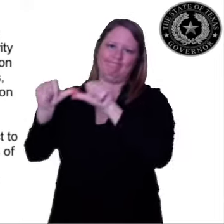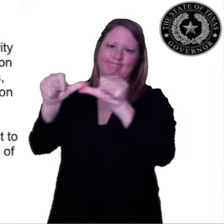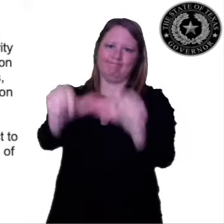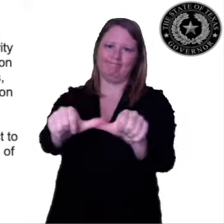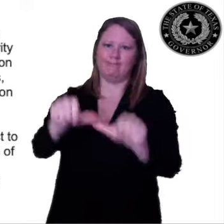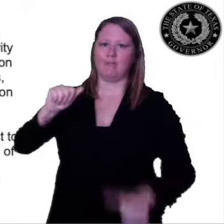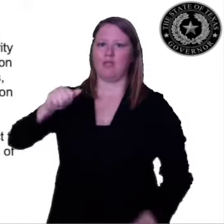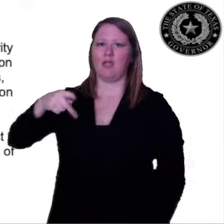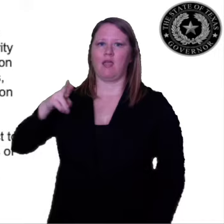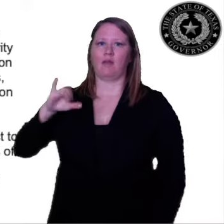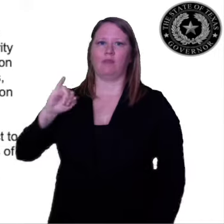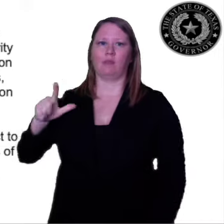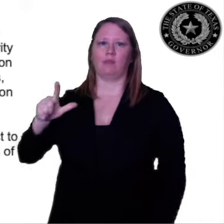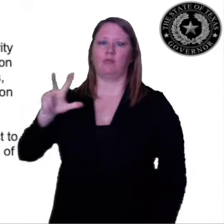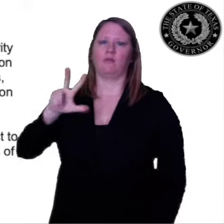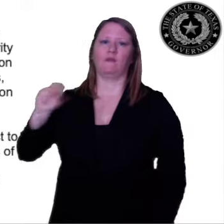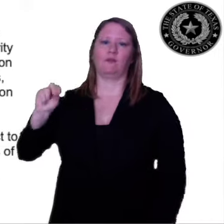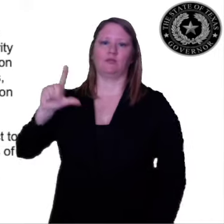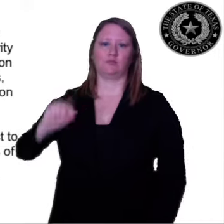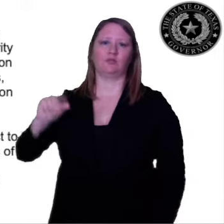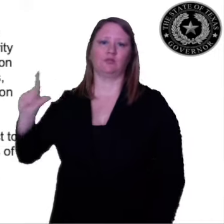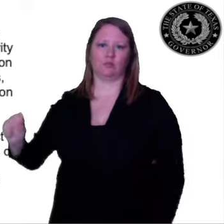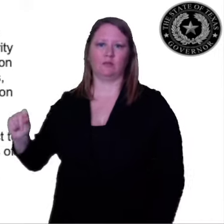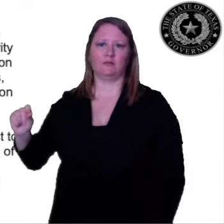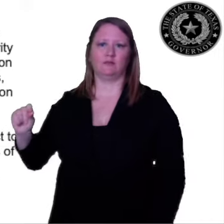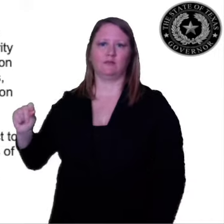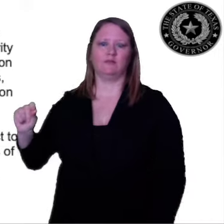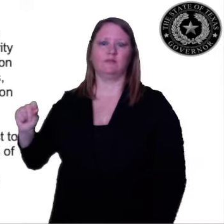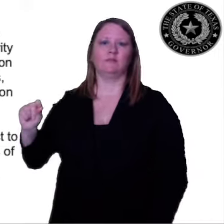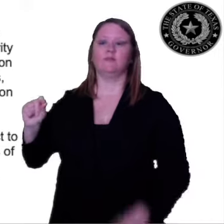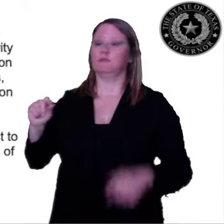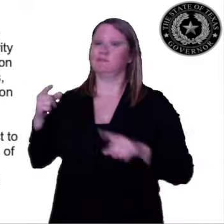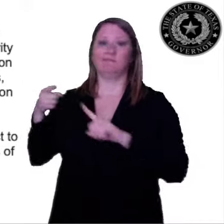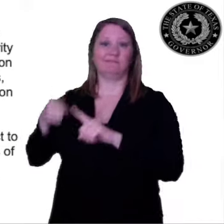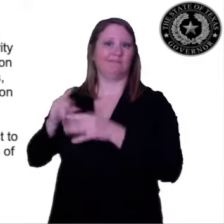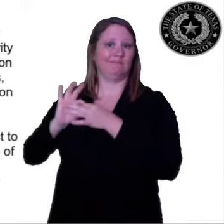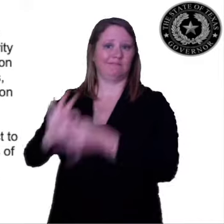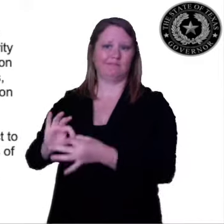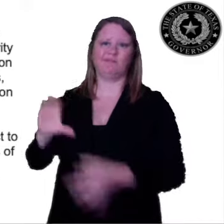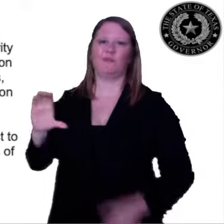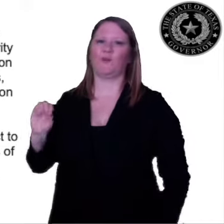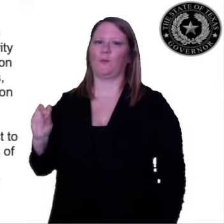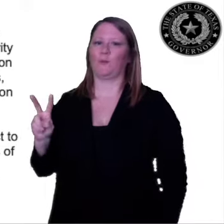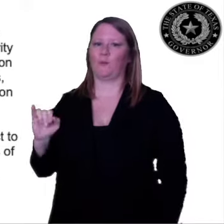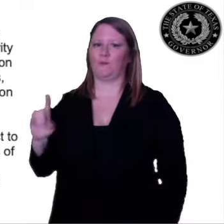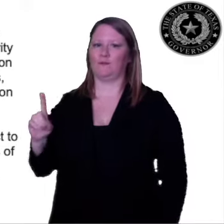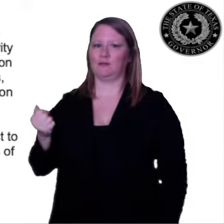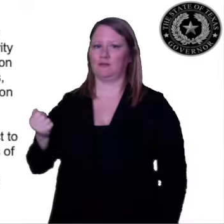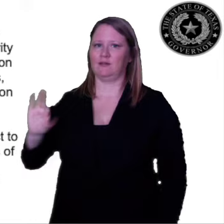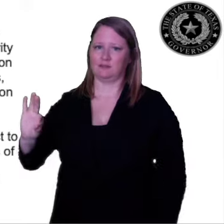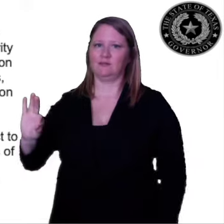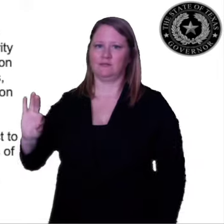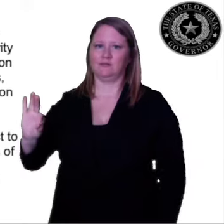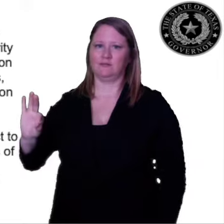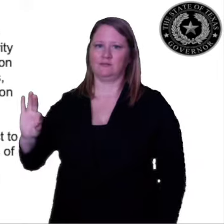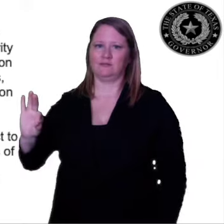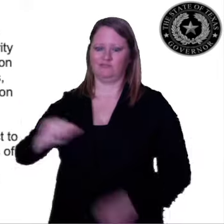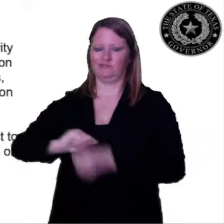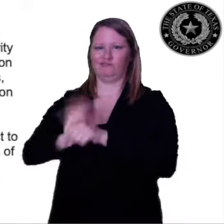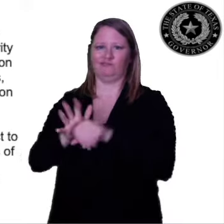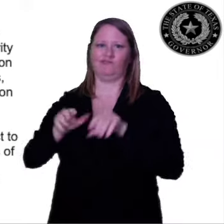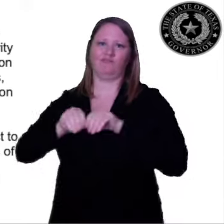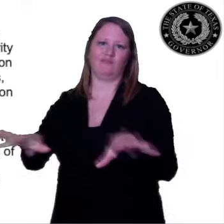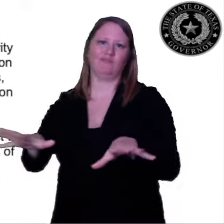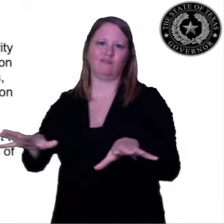on a statewide basis, effective immediately and continuing through April 30th, 2020, subject to